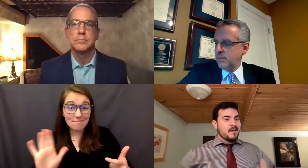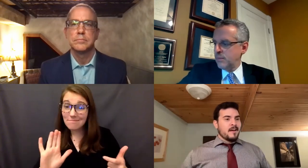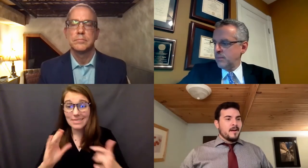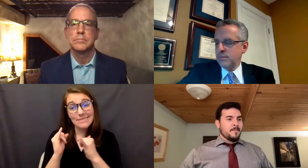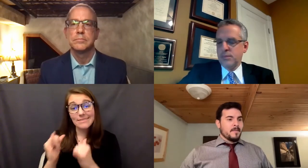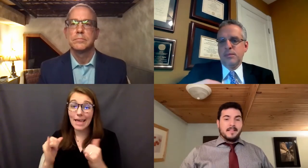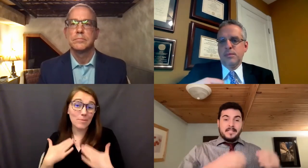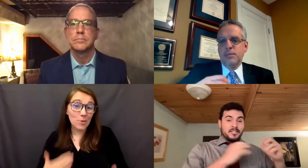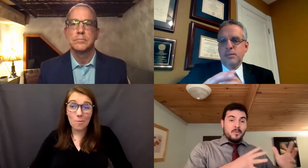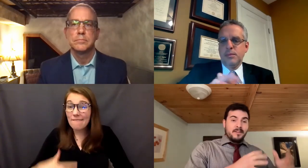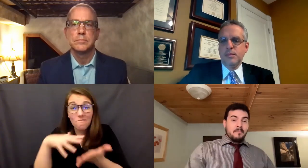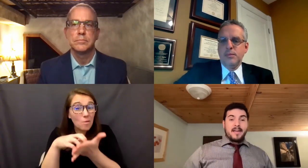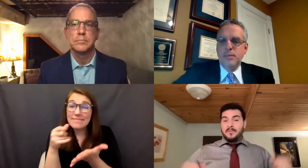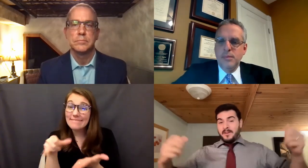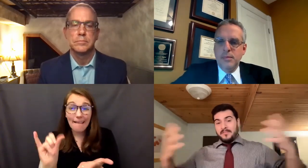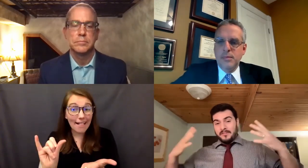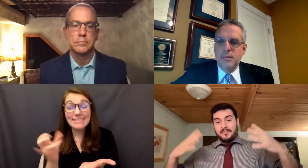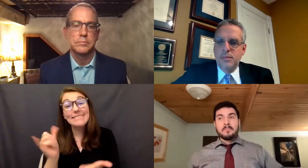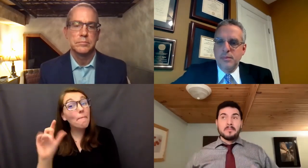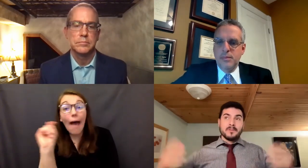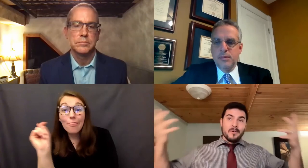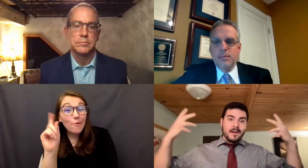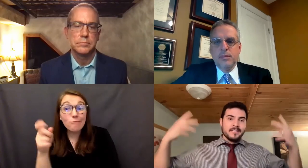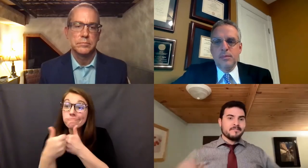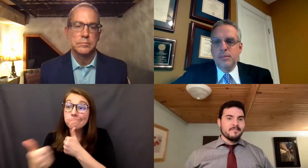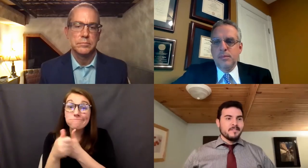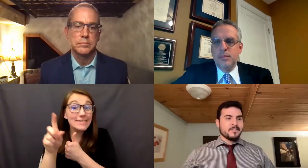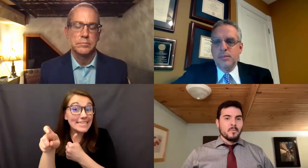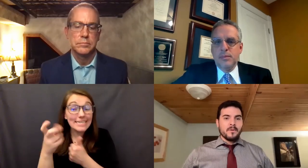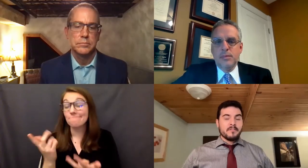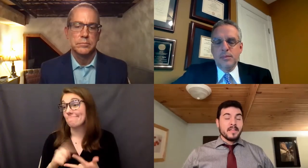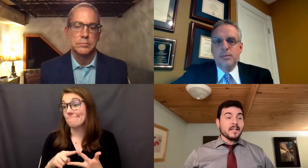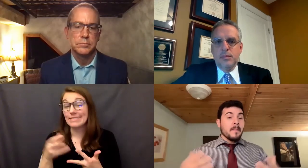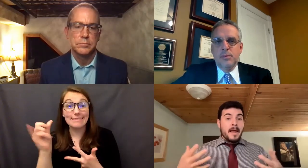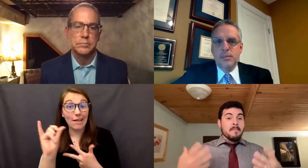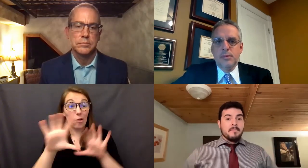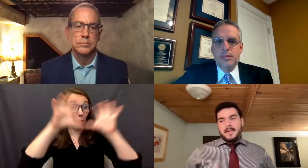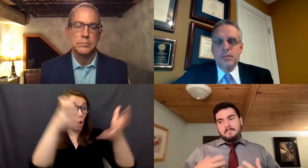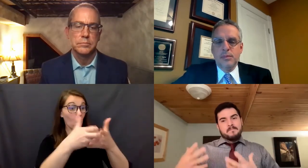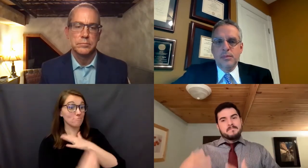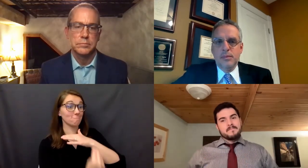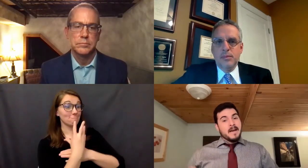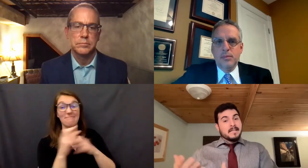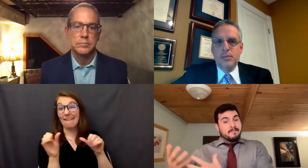us. They still went to the bathroom. They're still susceptible to all kinds of, to the world and everything else. And maybe